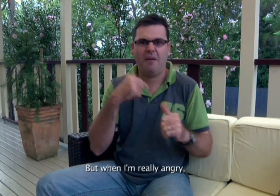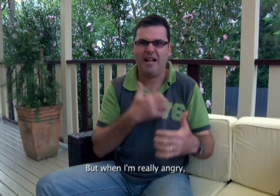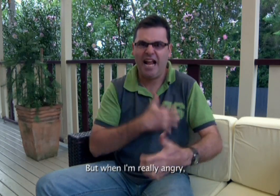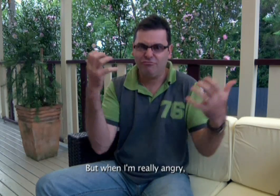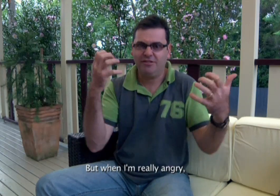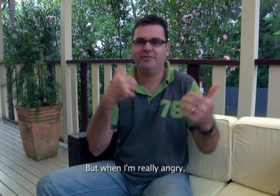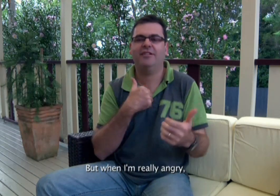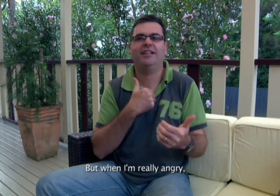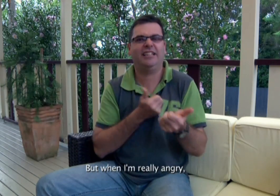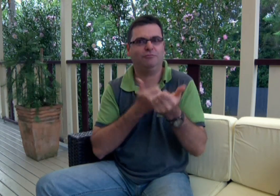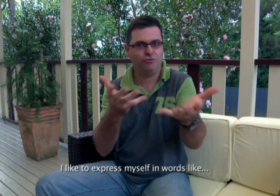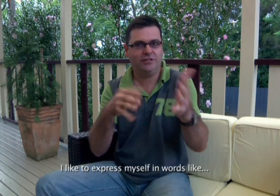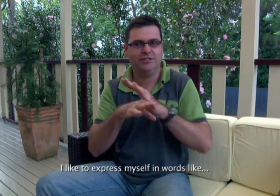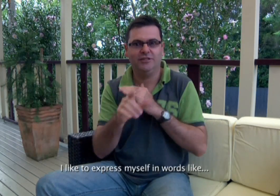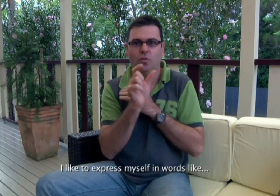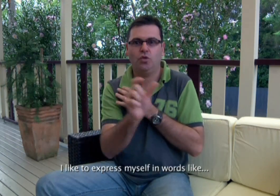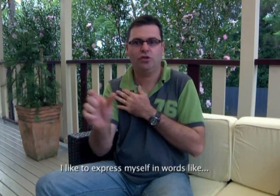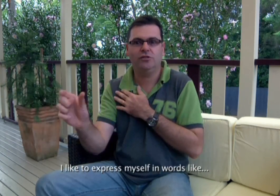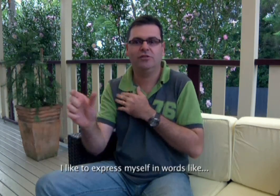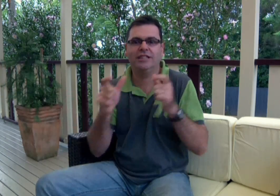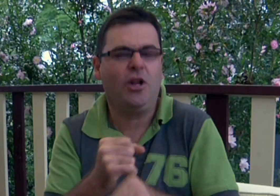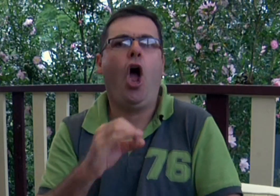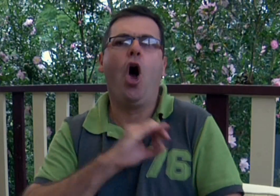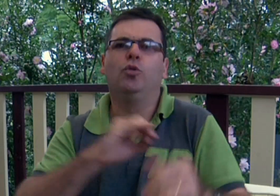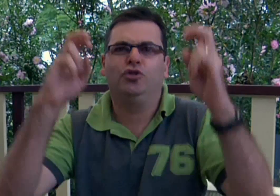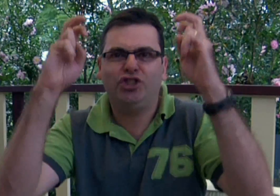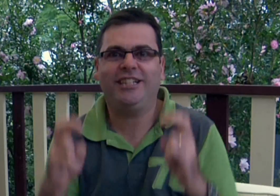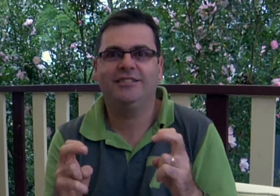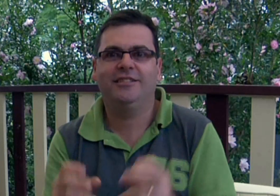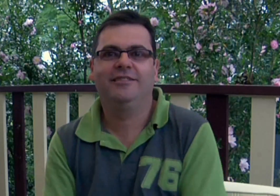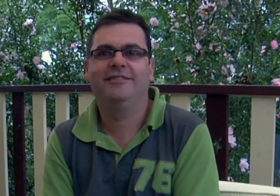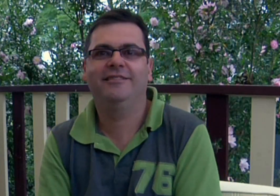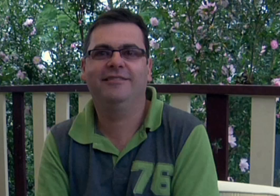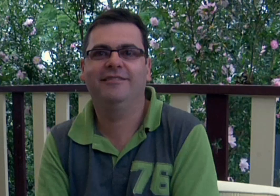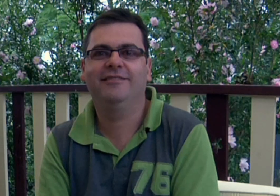really angry, I like to express myself in words like oh.